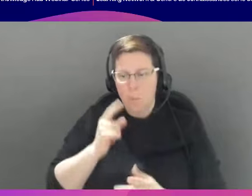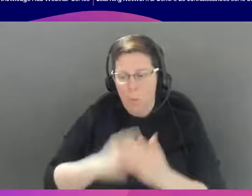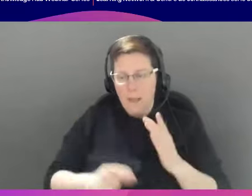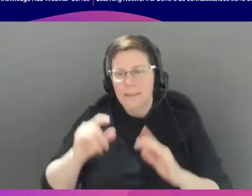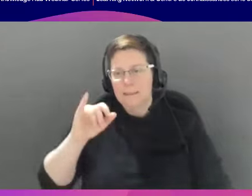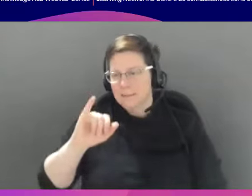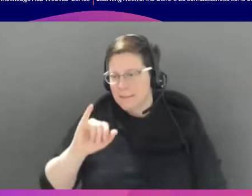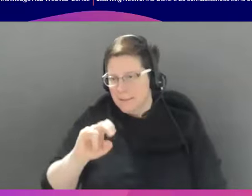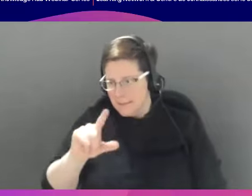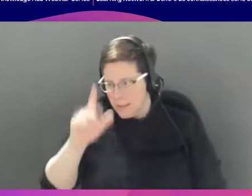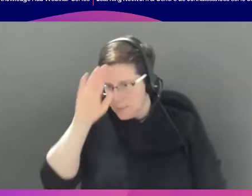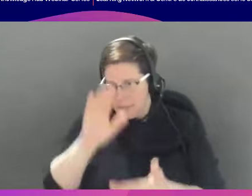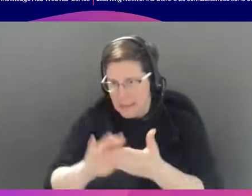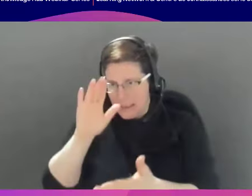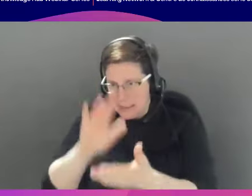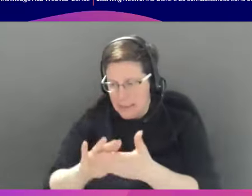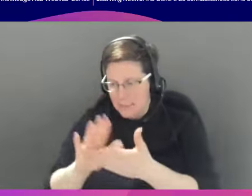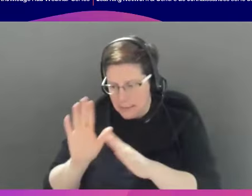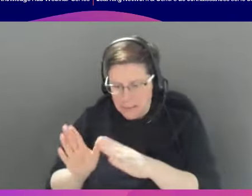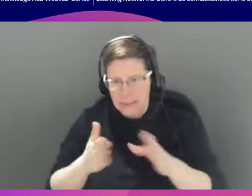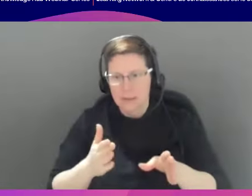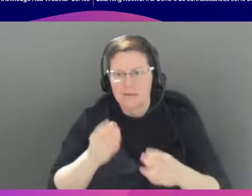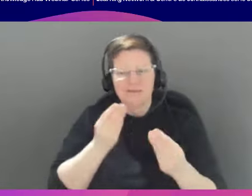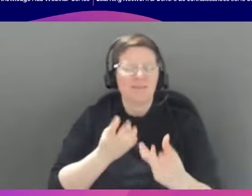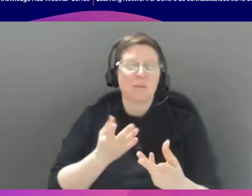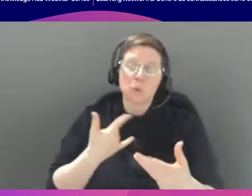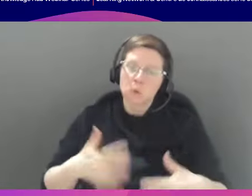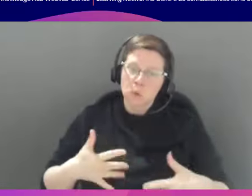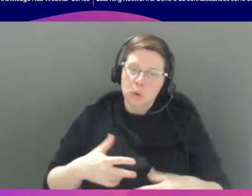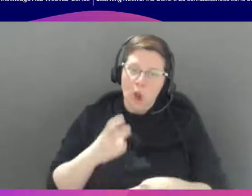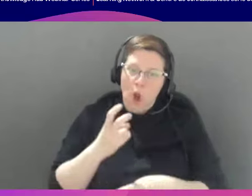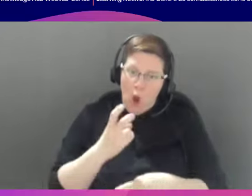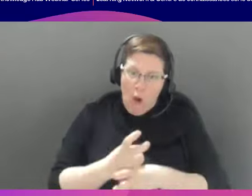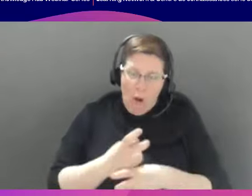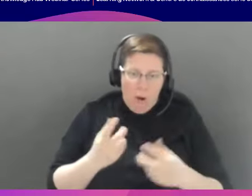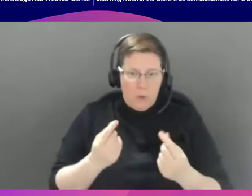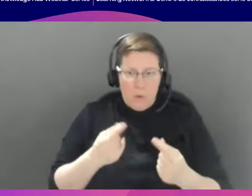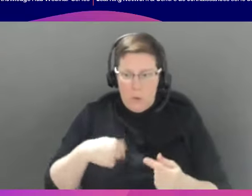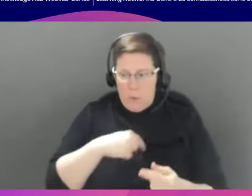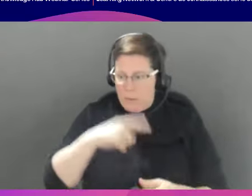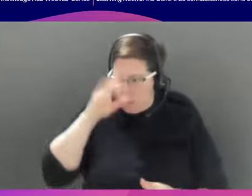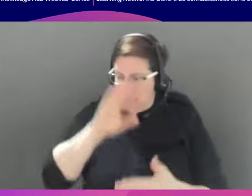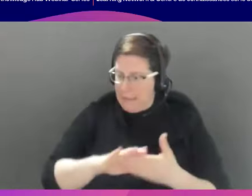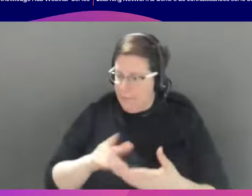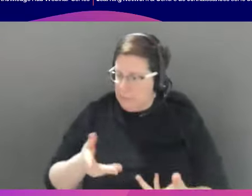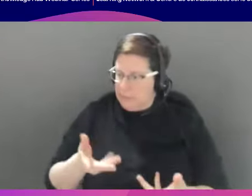incel ideology. And that is very hard to do when you so deeply believe that this is the truth.